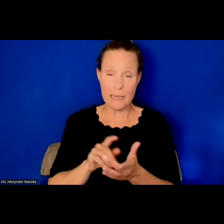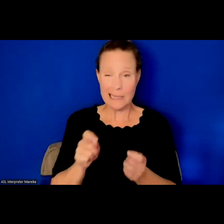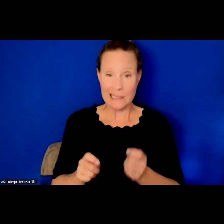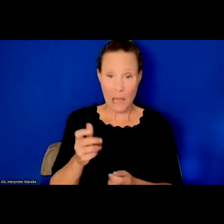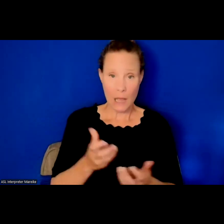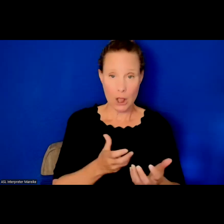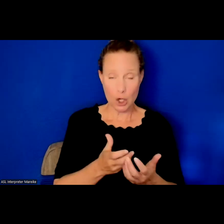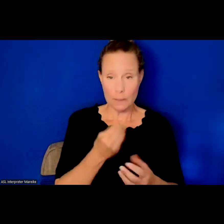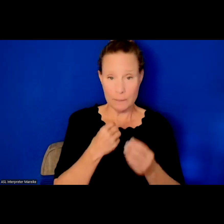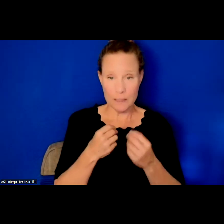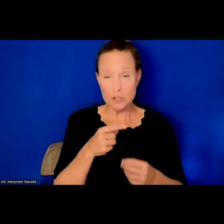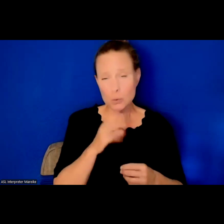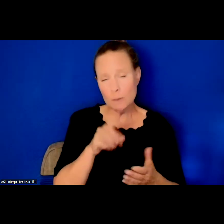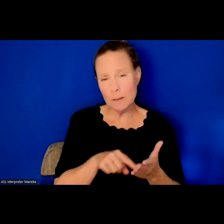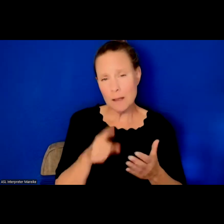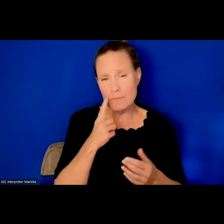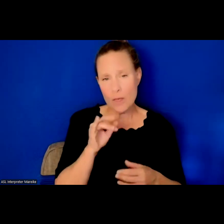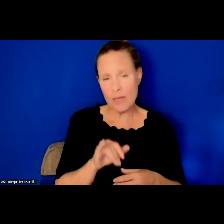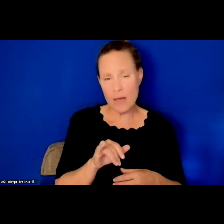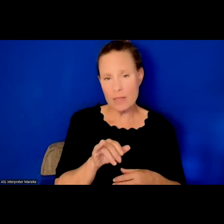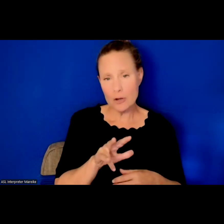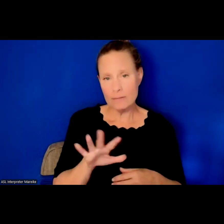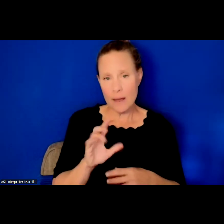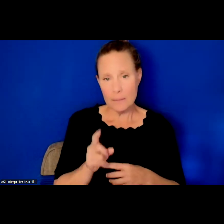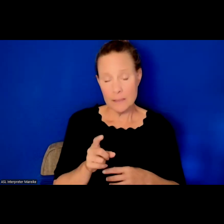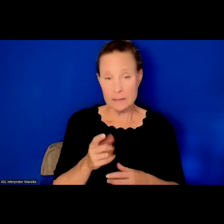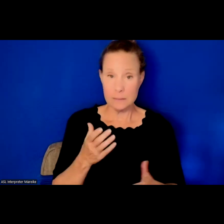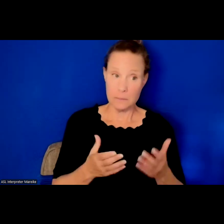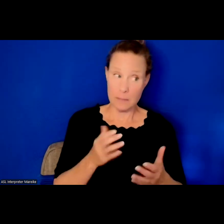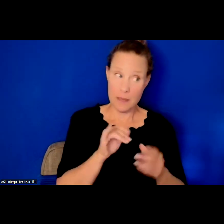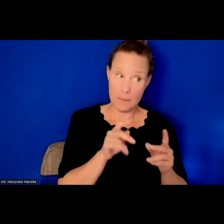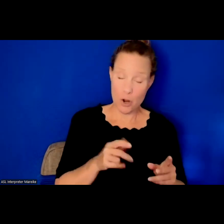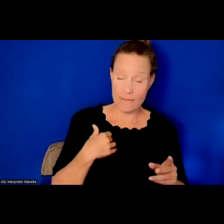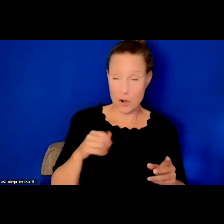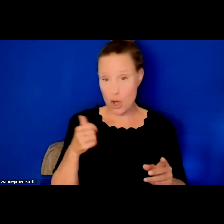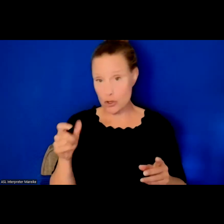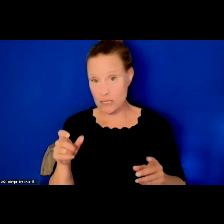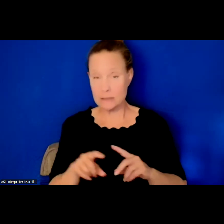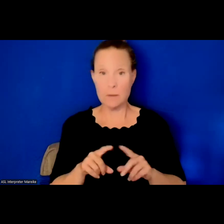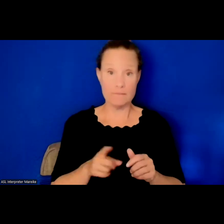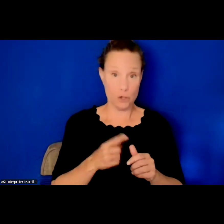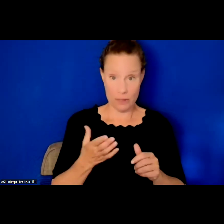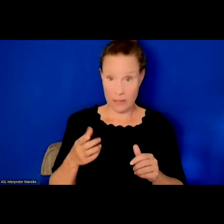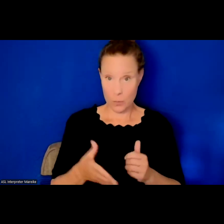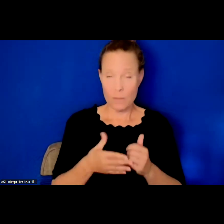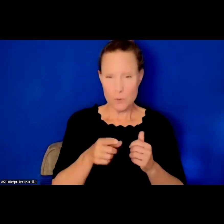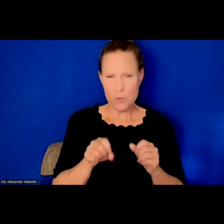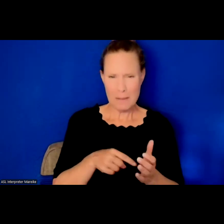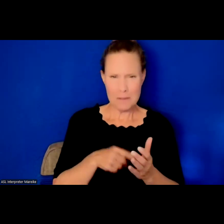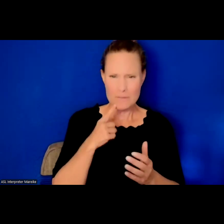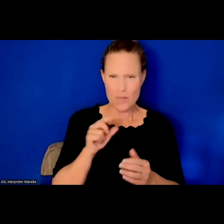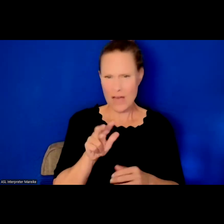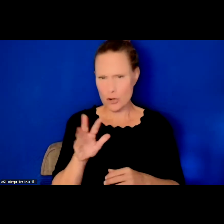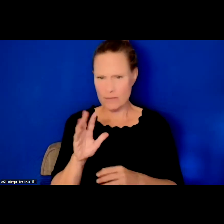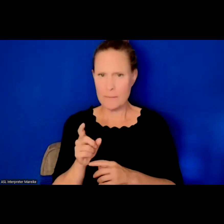minutes. And then maybe I have other needs too, but that's what you help me with immediately. You can bill for that time and